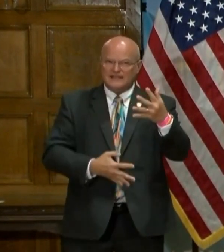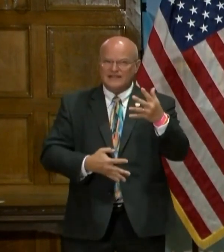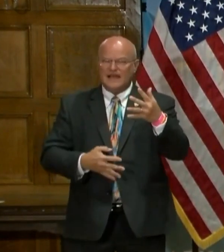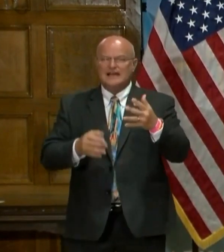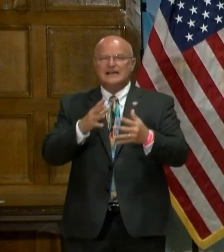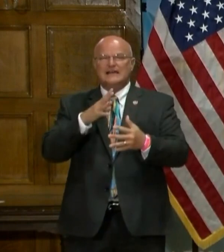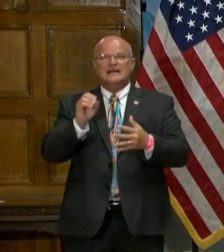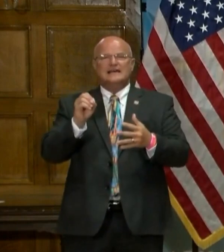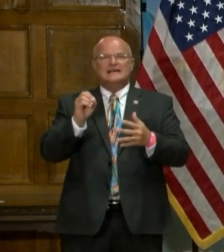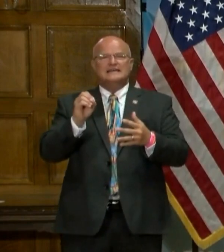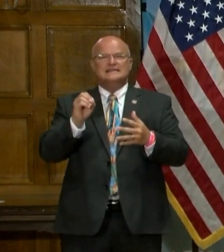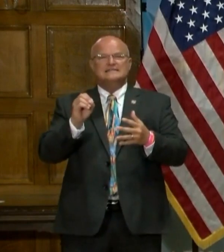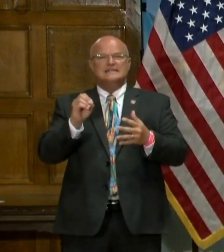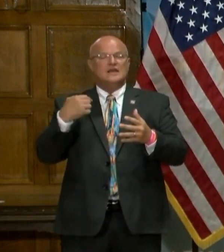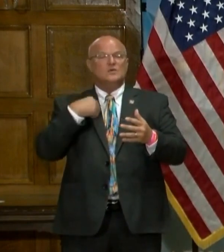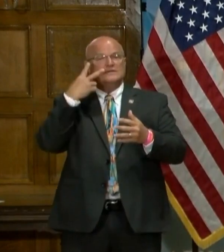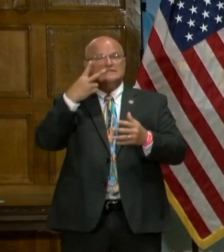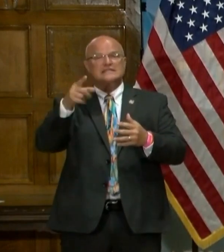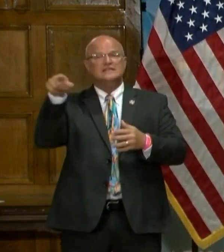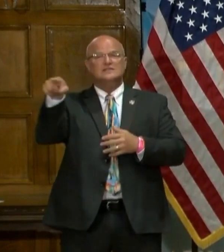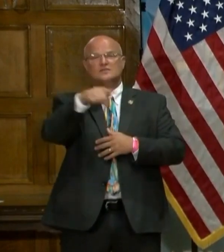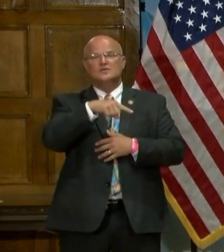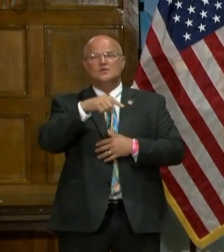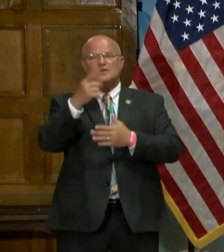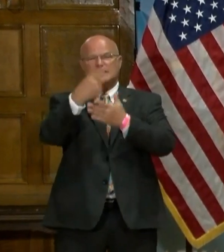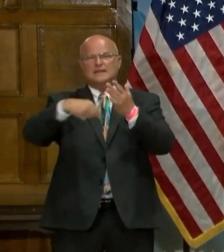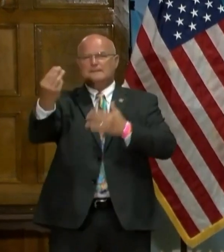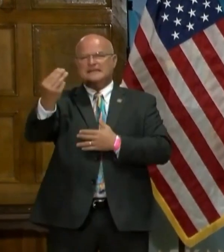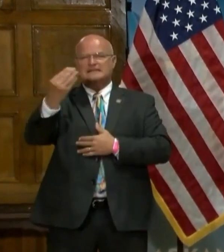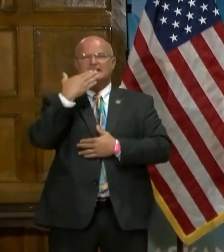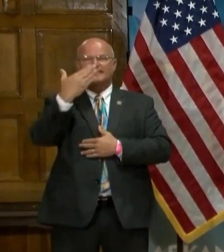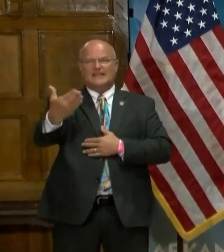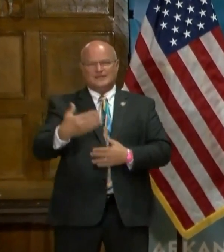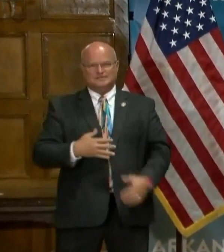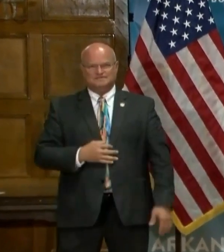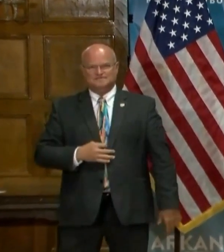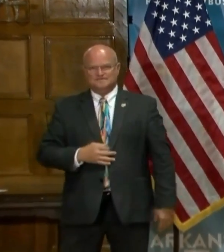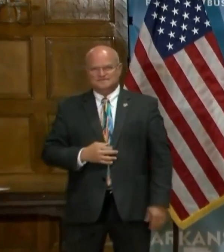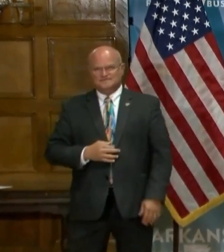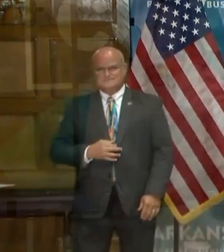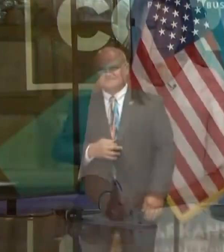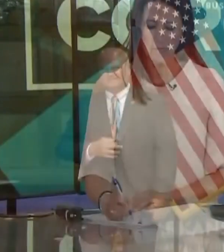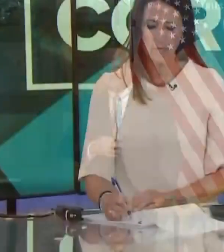guidelines. And we'll see everybody next Monday. Thank you.